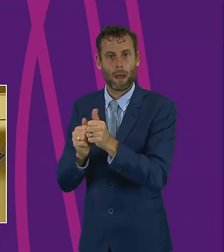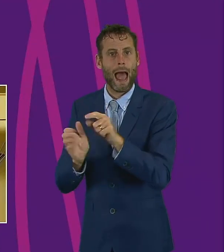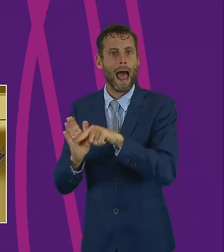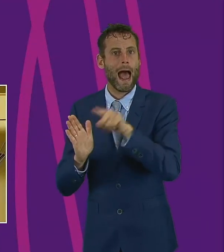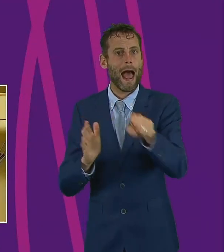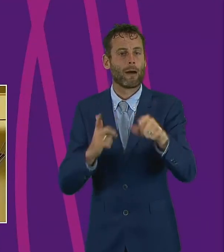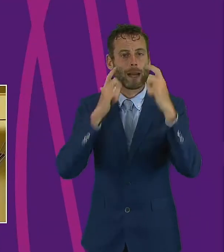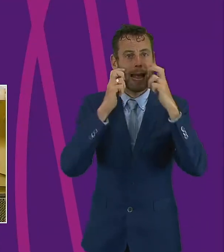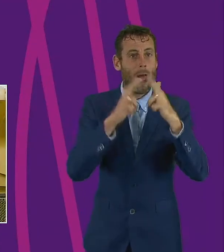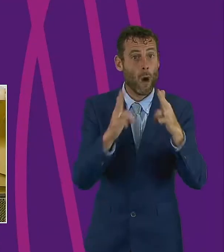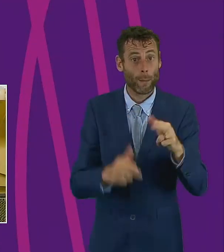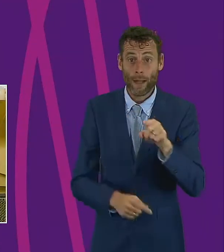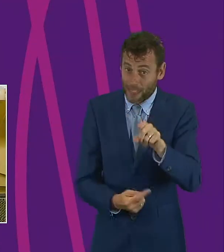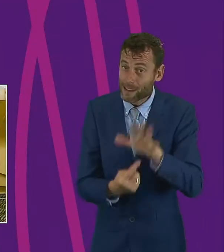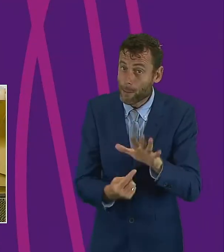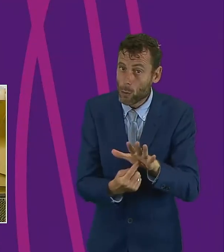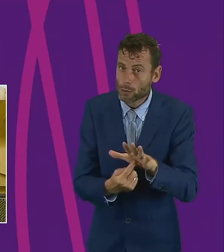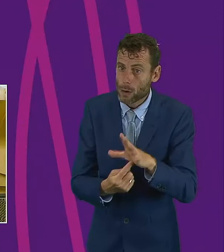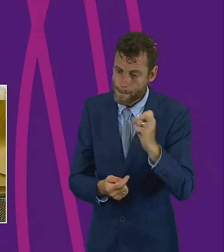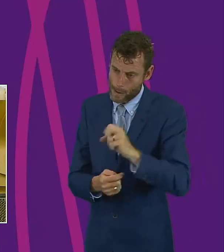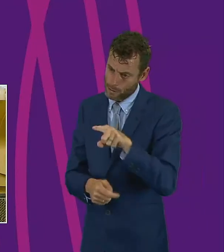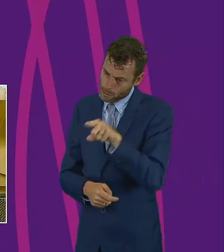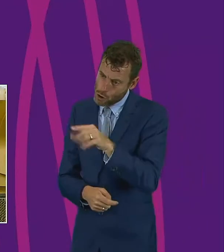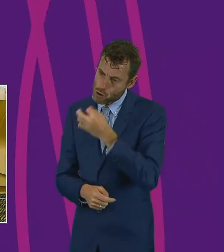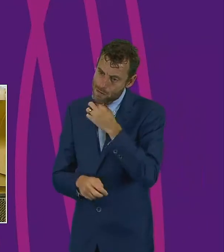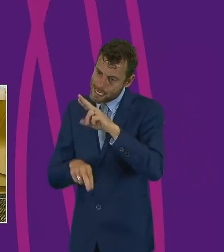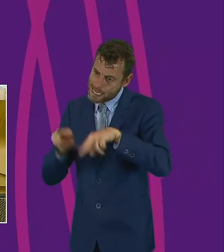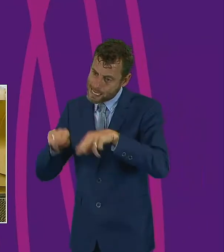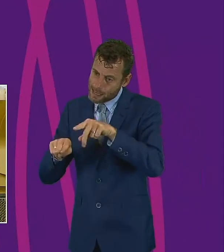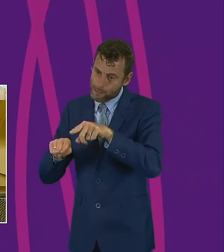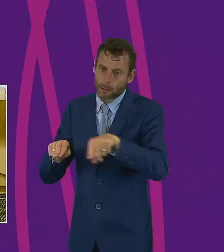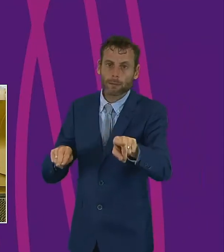is important. The other point is, you know, I